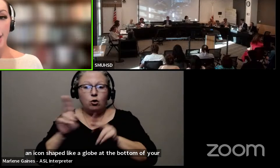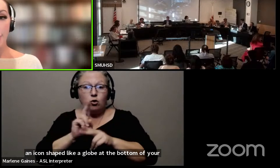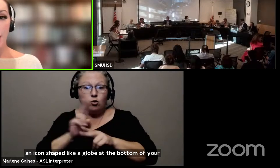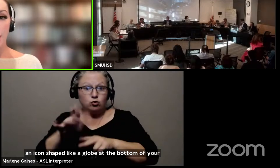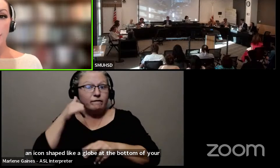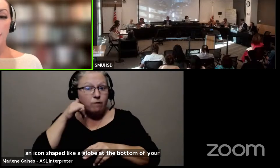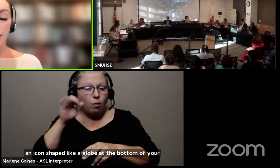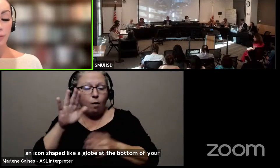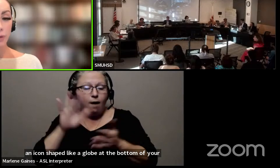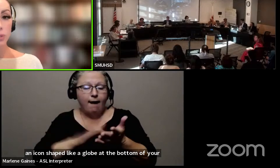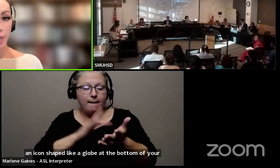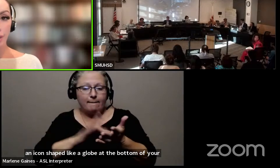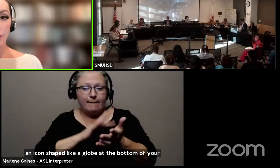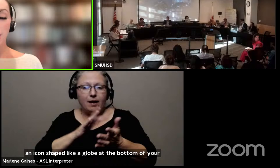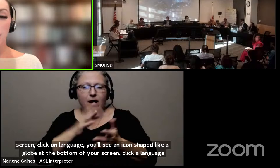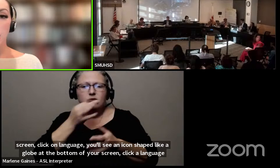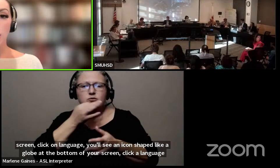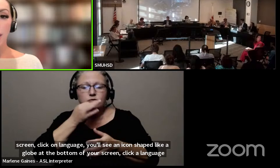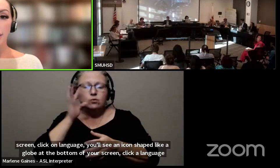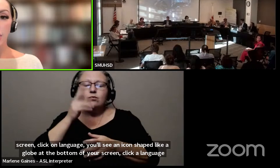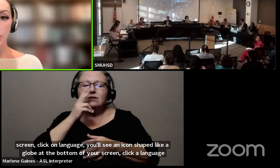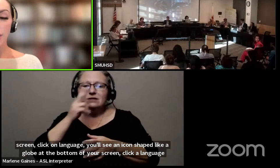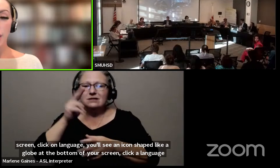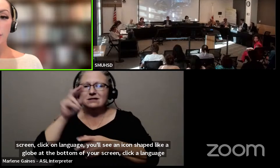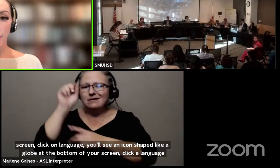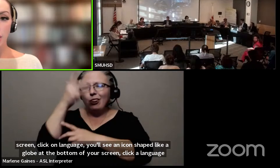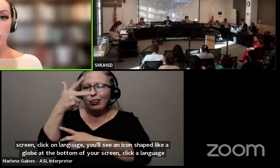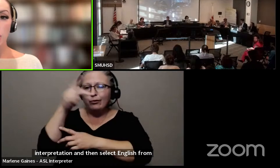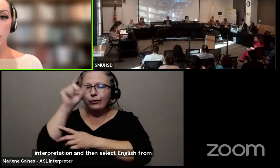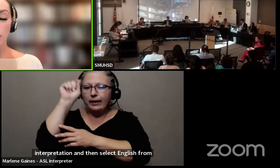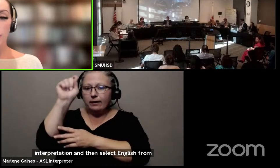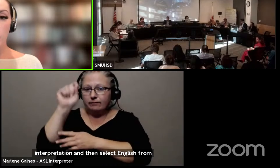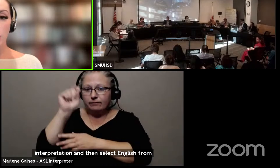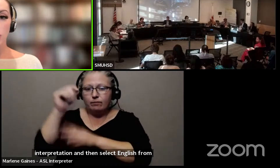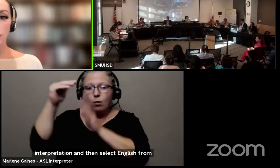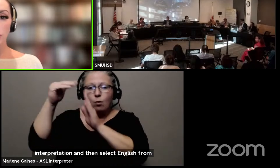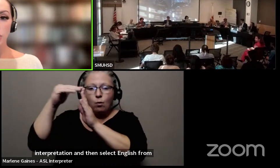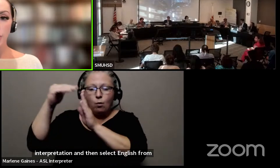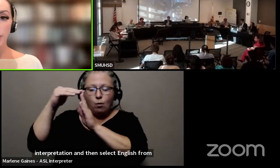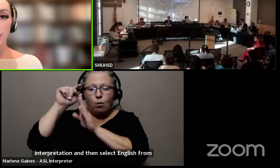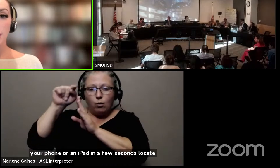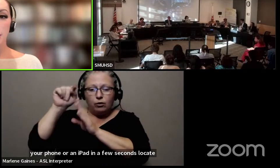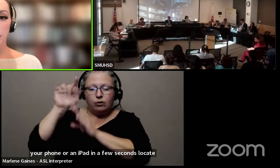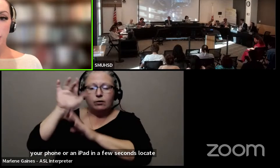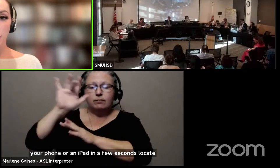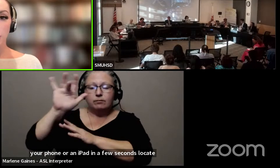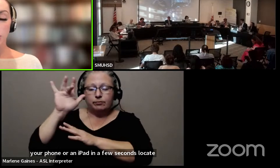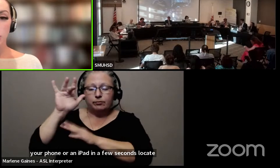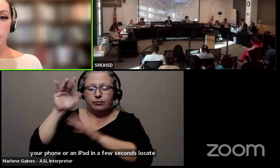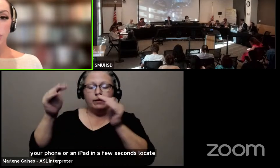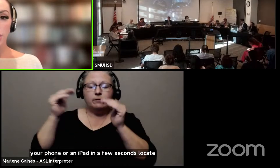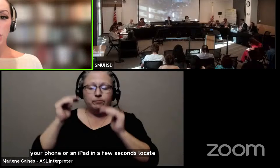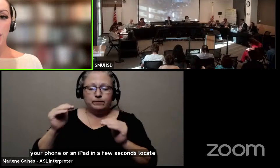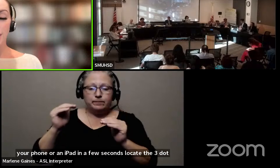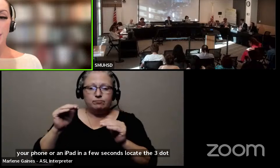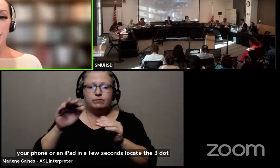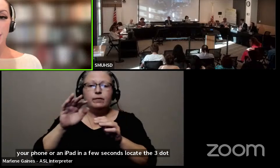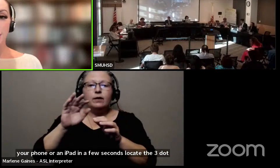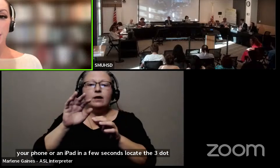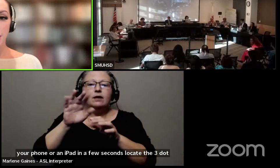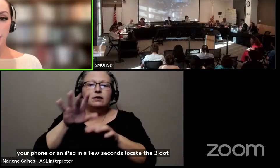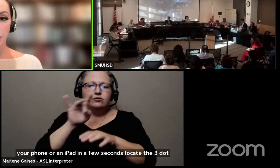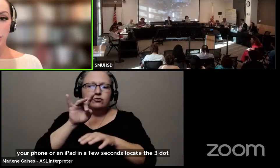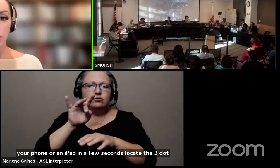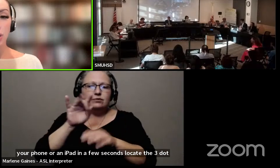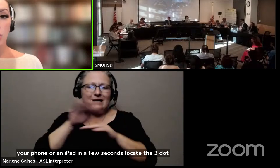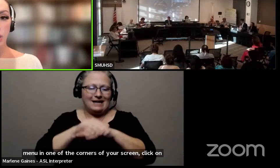or an iPad, in a few seconds, locate the three-dot menu in one of the corners of your screen, click on Language Interpretation, and then